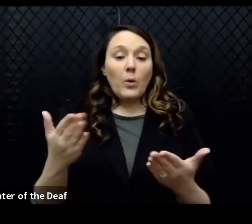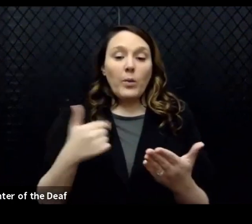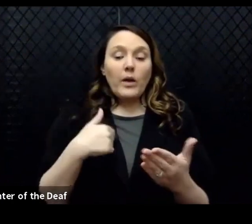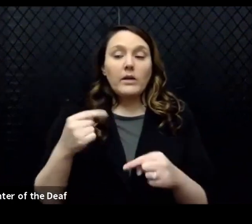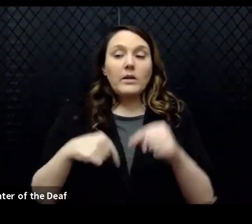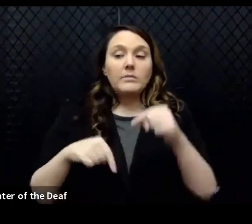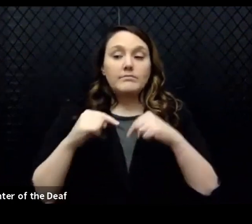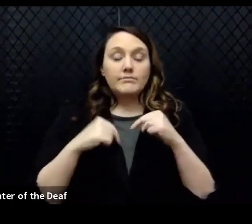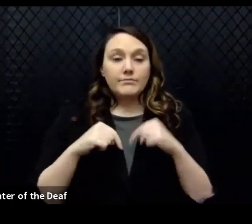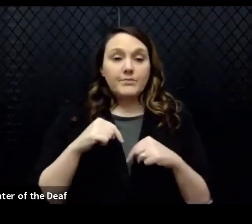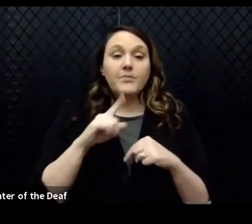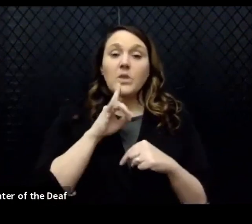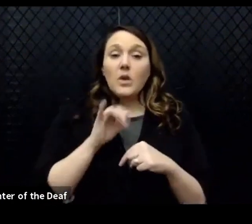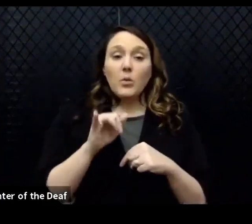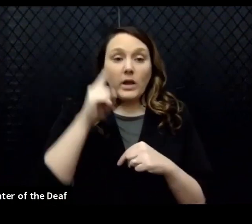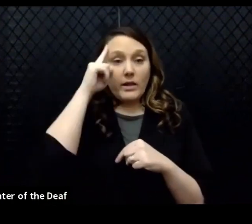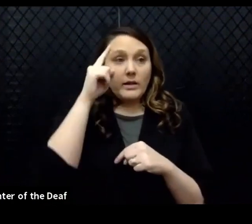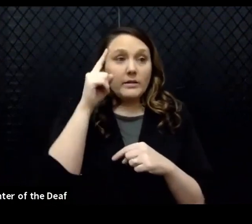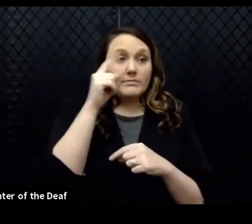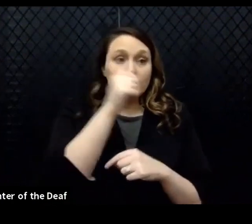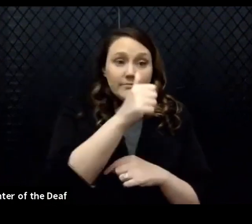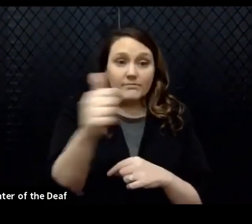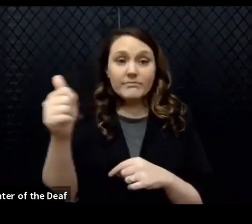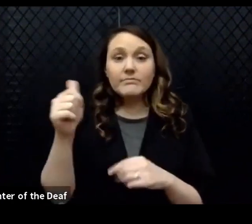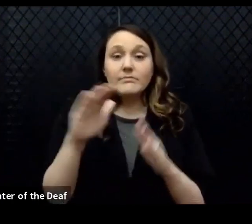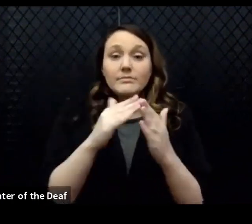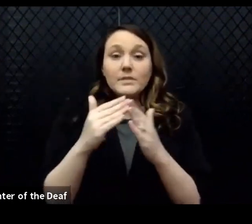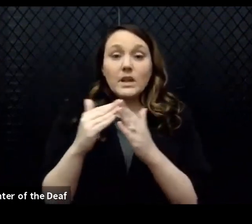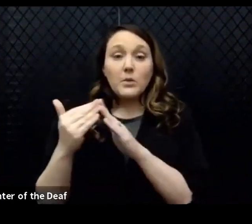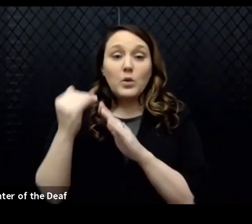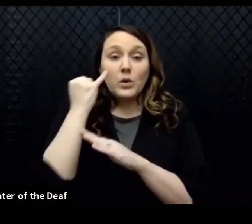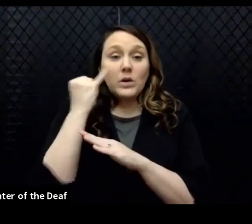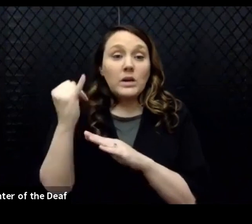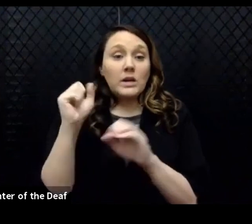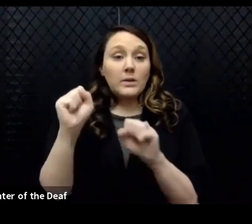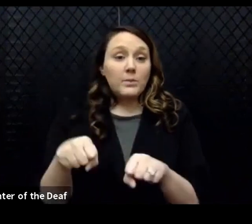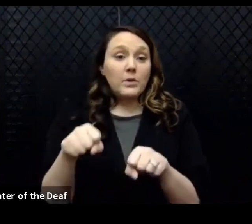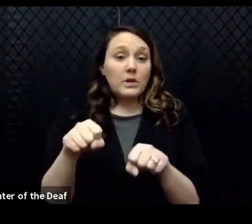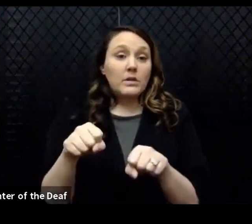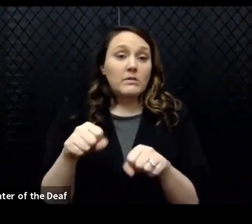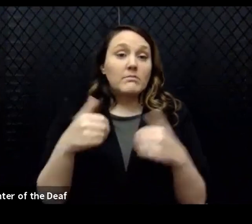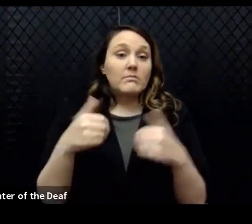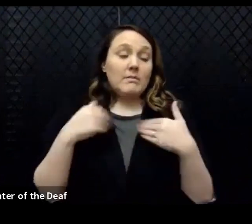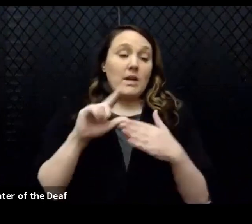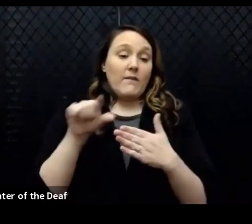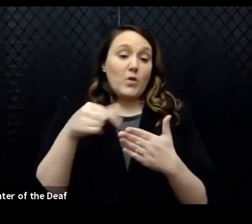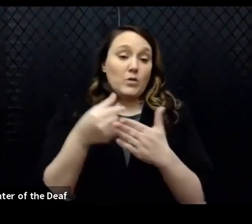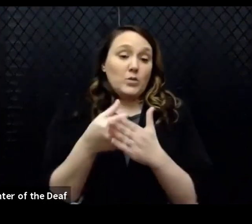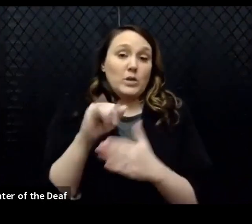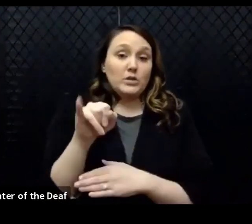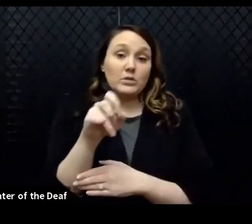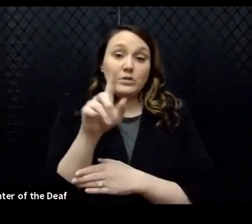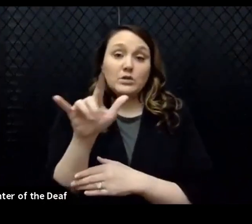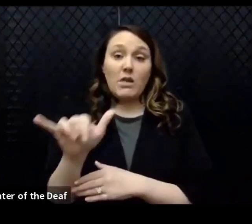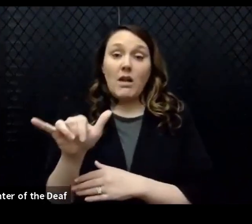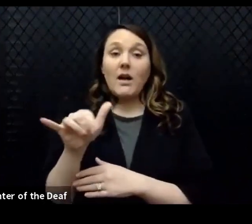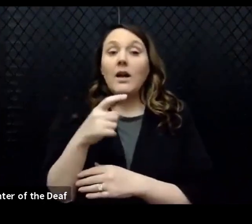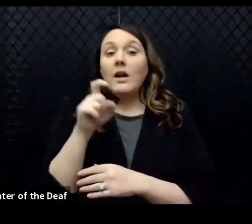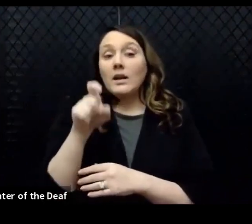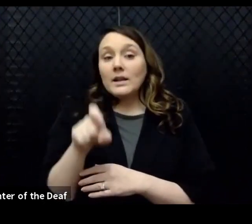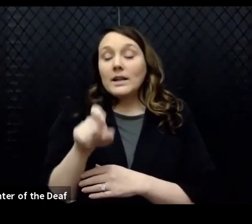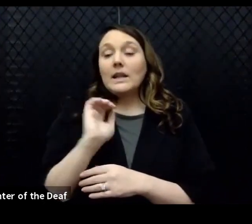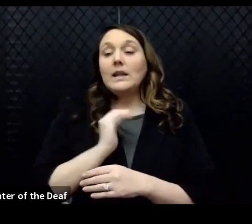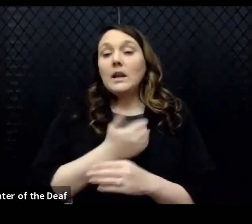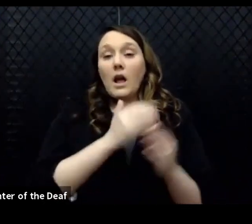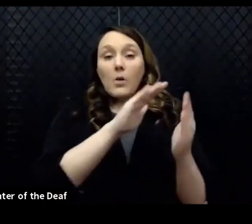is really it's up to our community whether we're able to really be able to have graduation in July. We need our community to